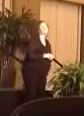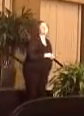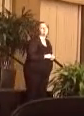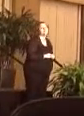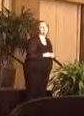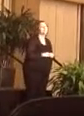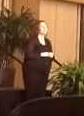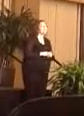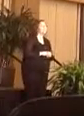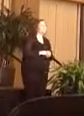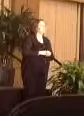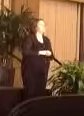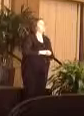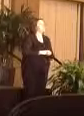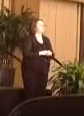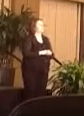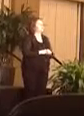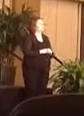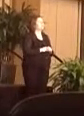another question.